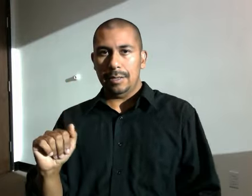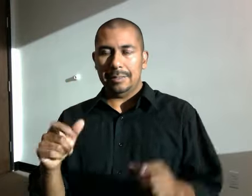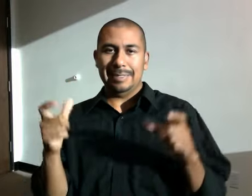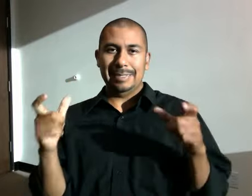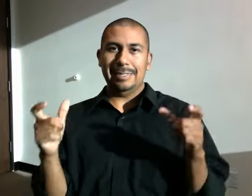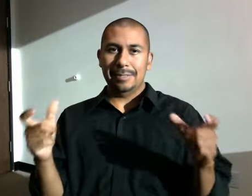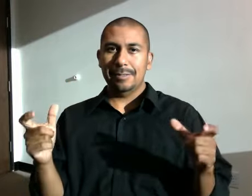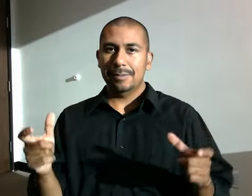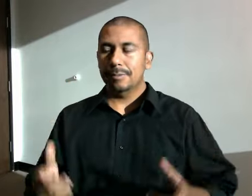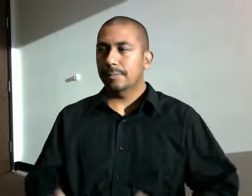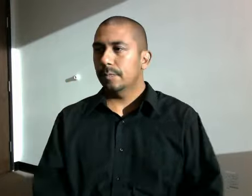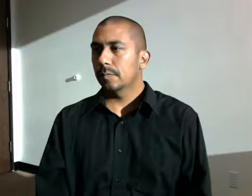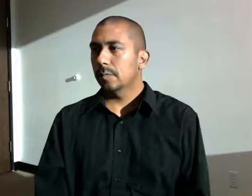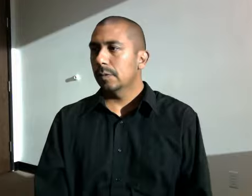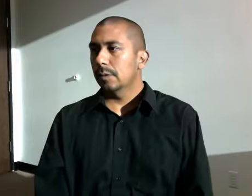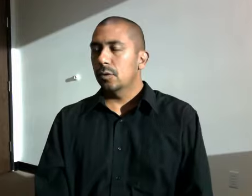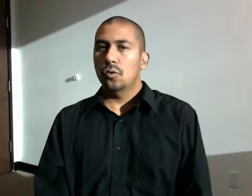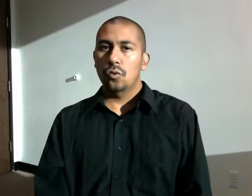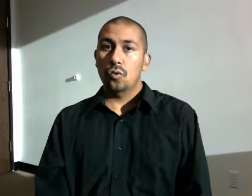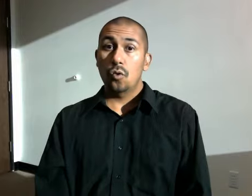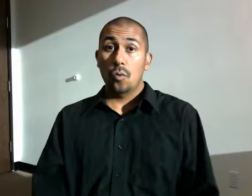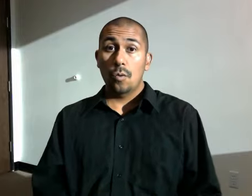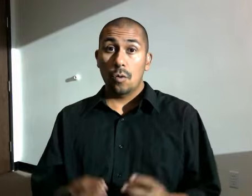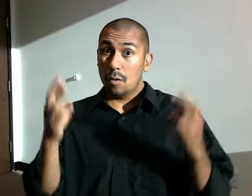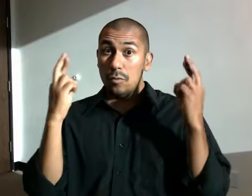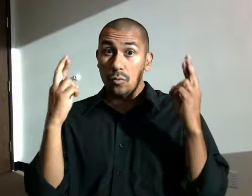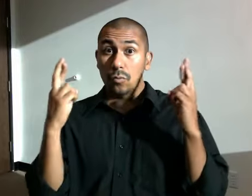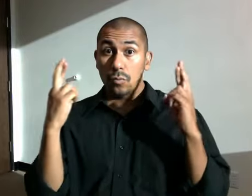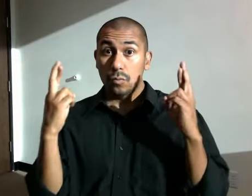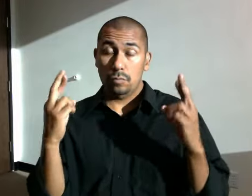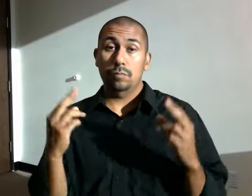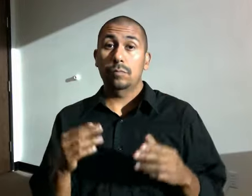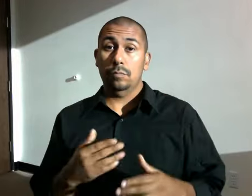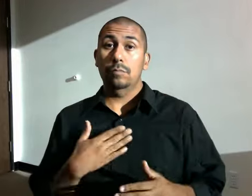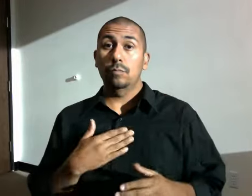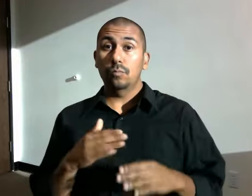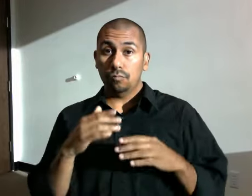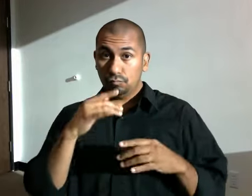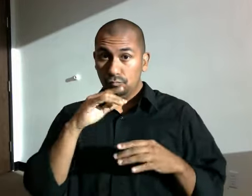because these are things that have been treasured through members of the family